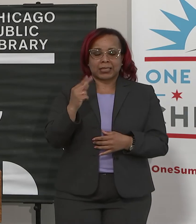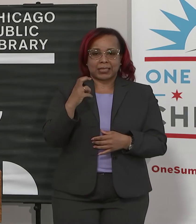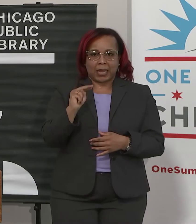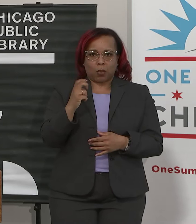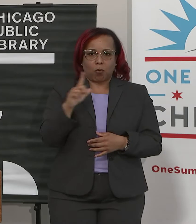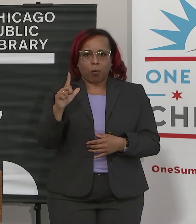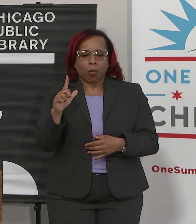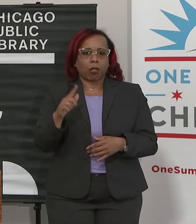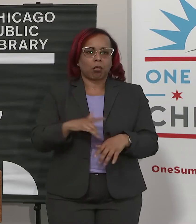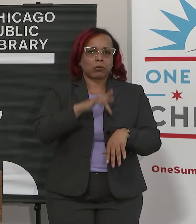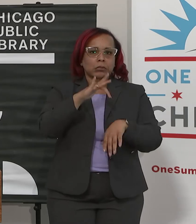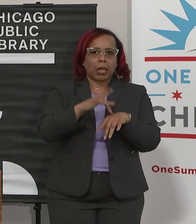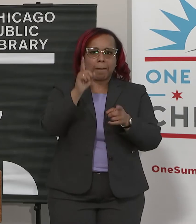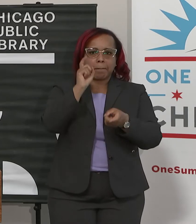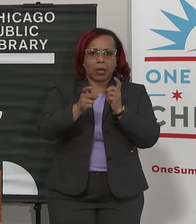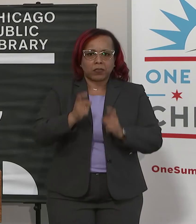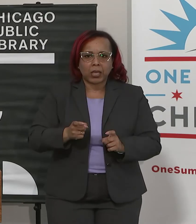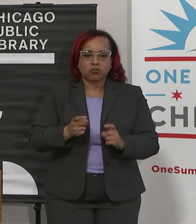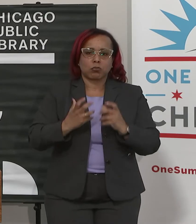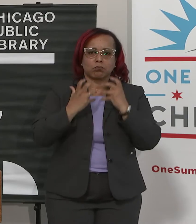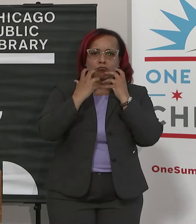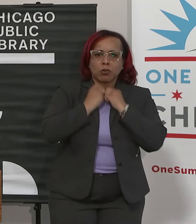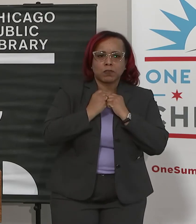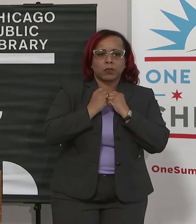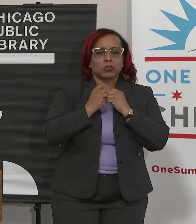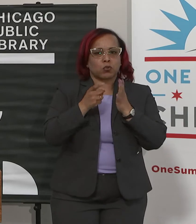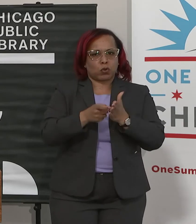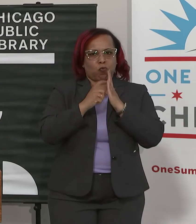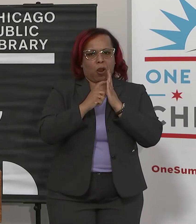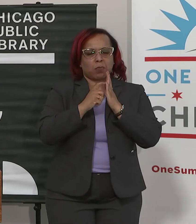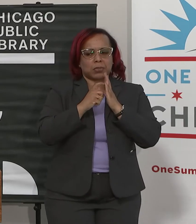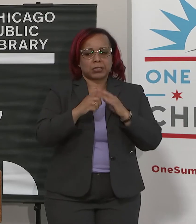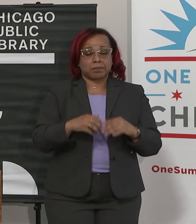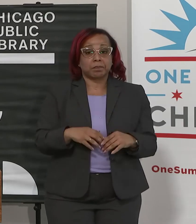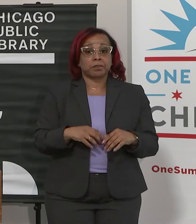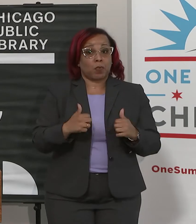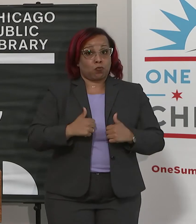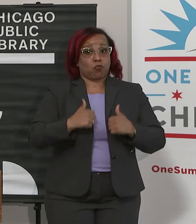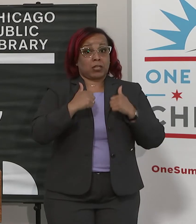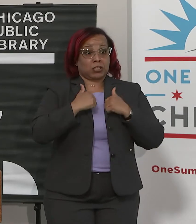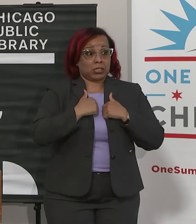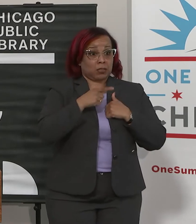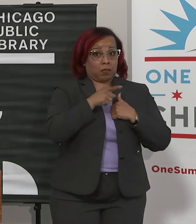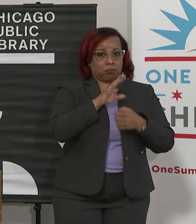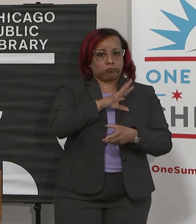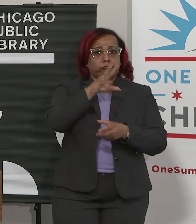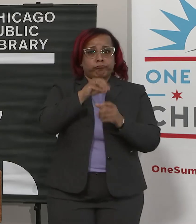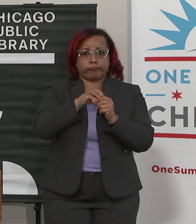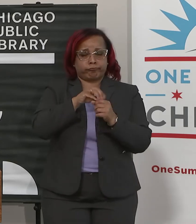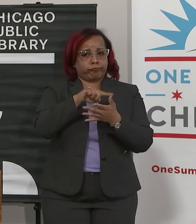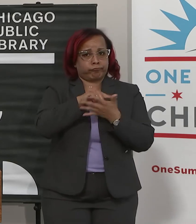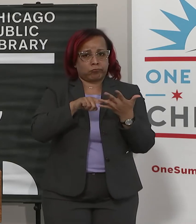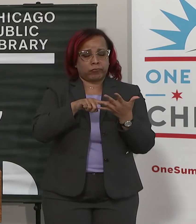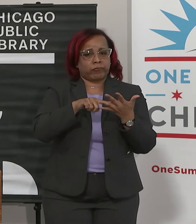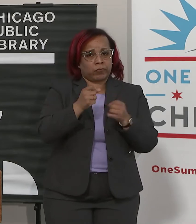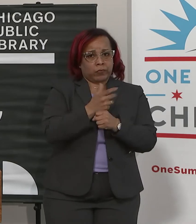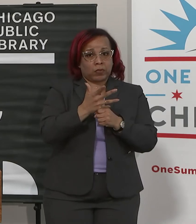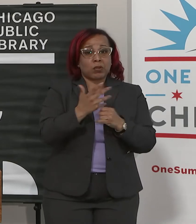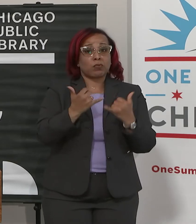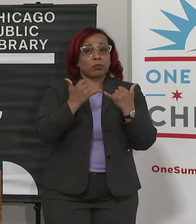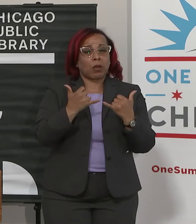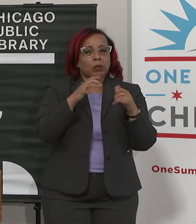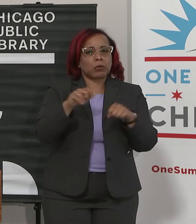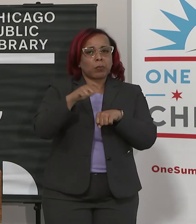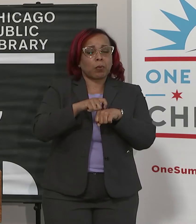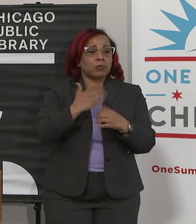site modifications, historic preservation requirements. The residents were there at every turn. So I'd like to take this